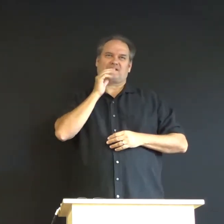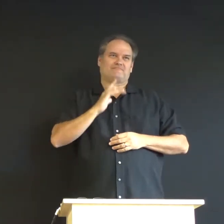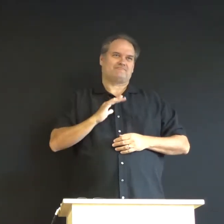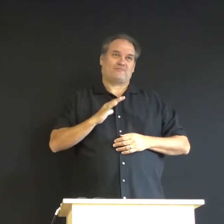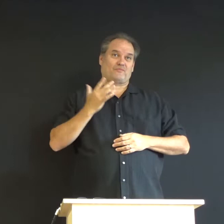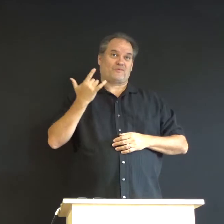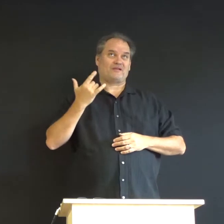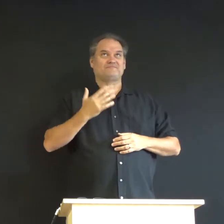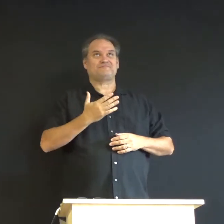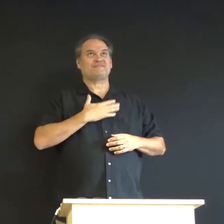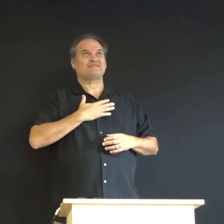people like topic verses.